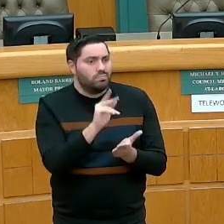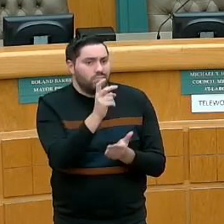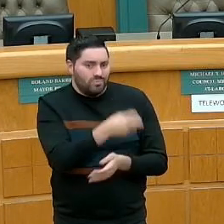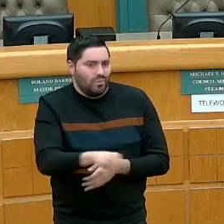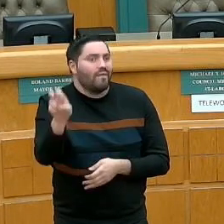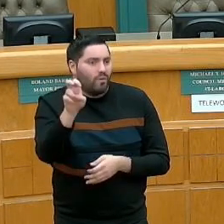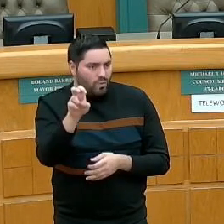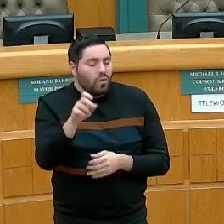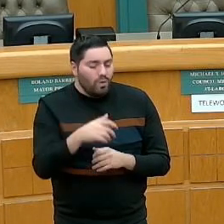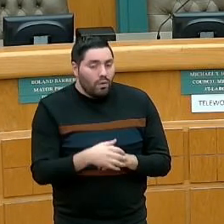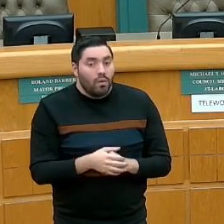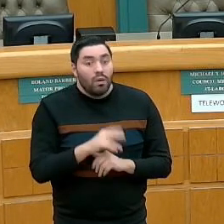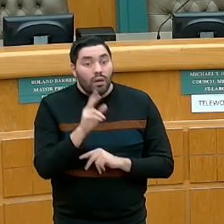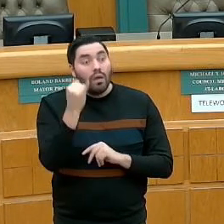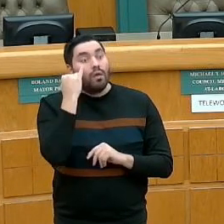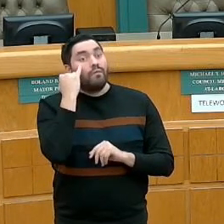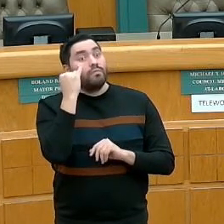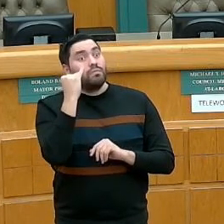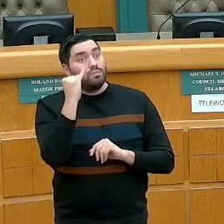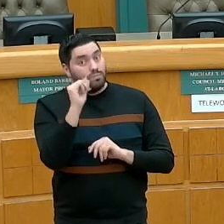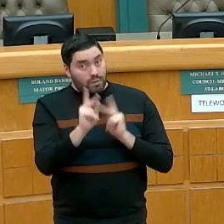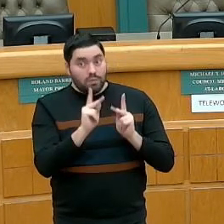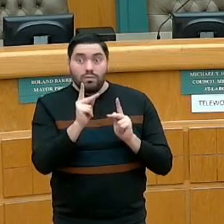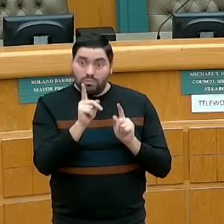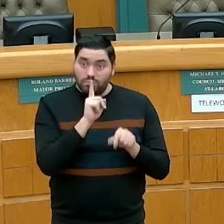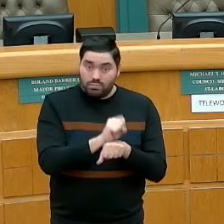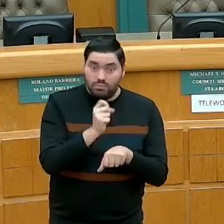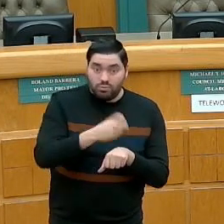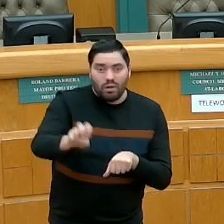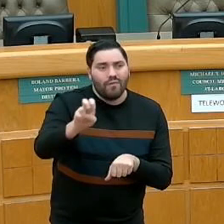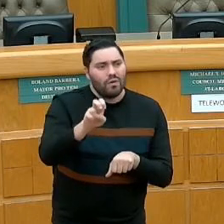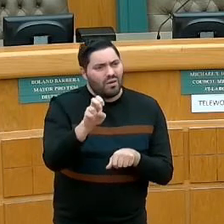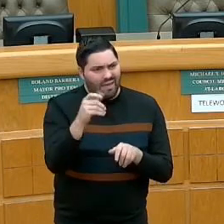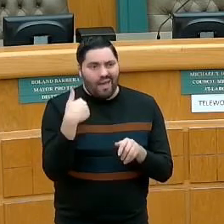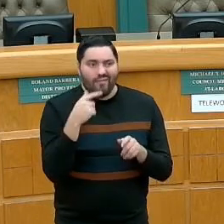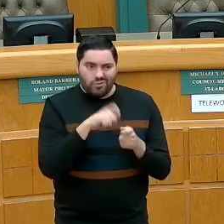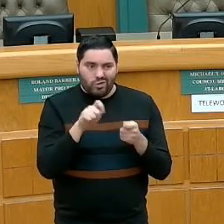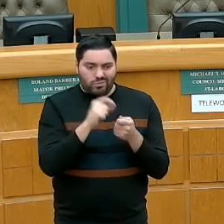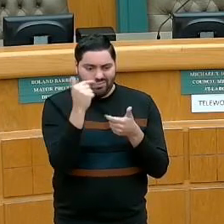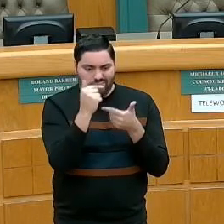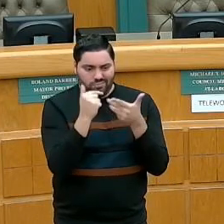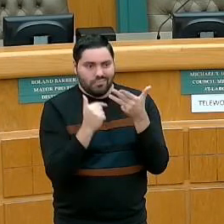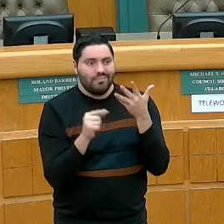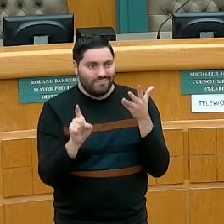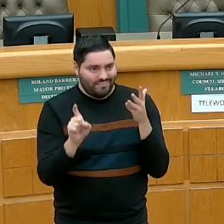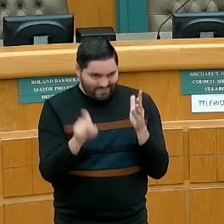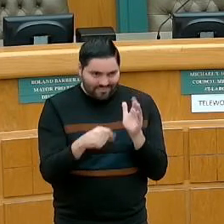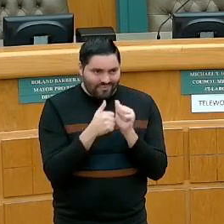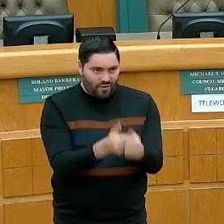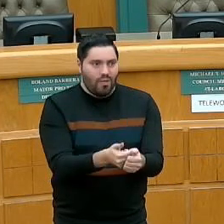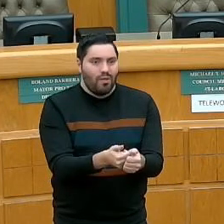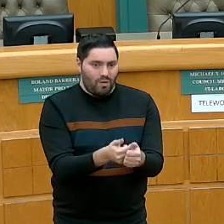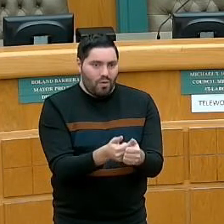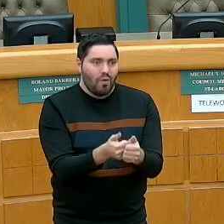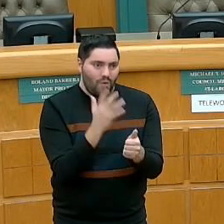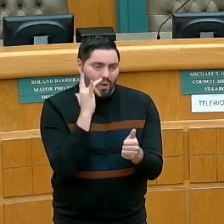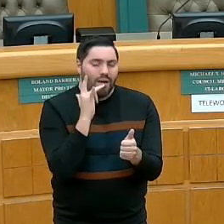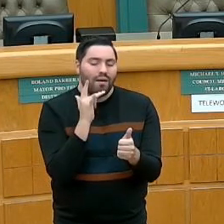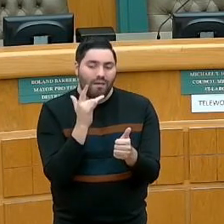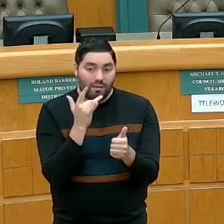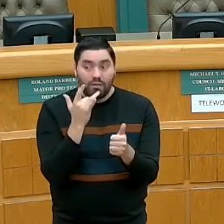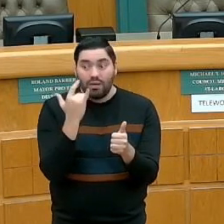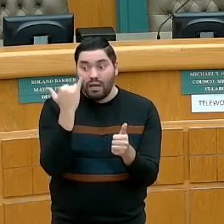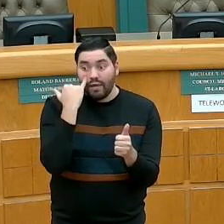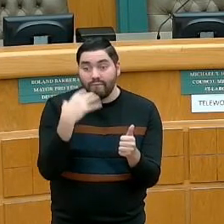information if people do travel. There's certain things that they need to do now to stay away from the job if they volunteer